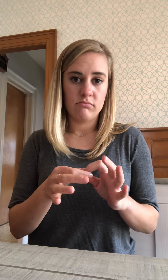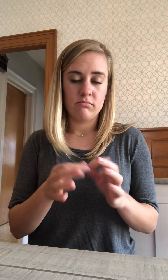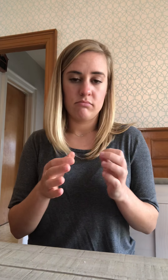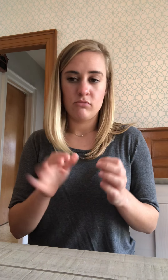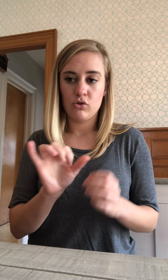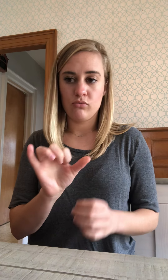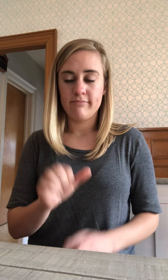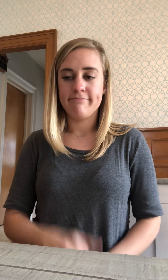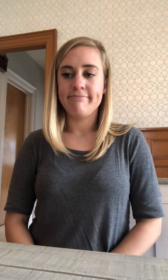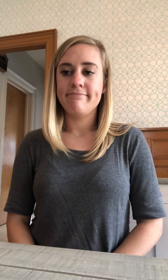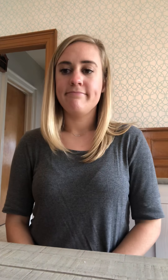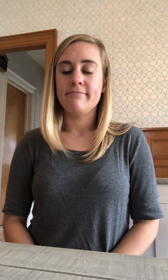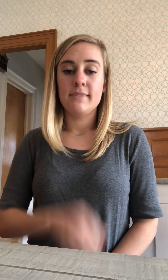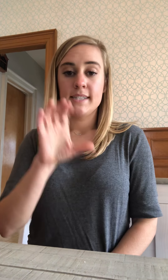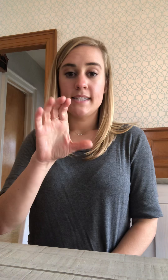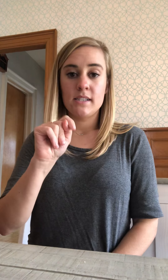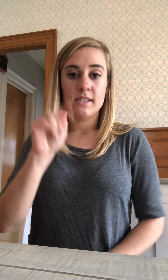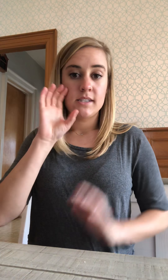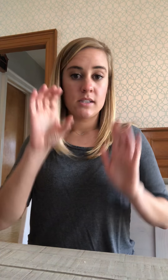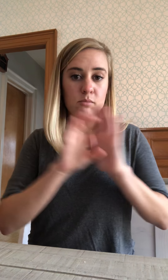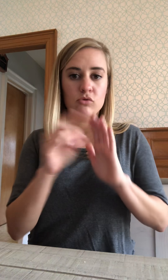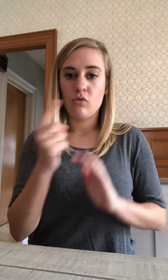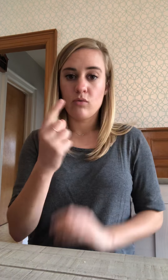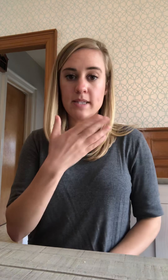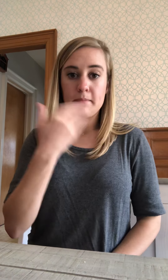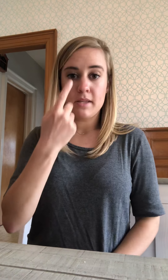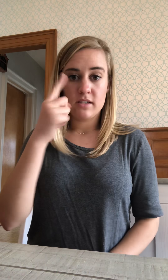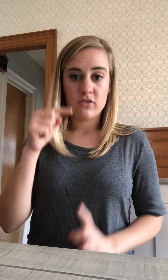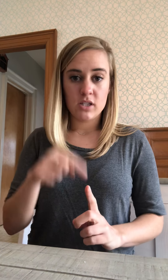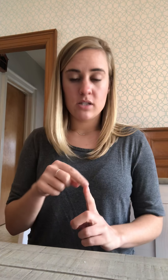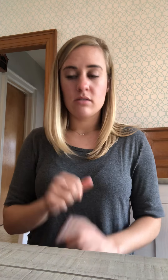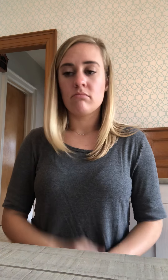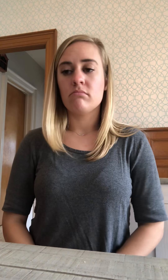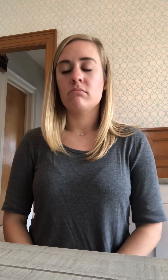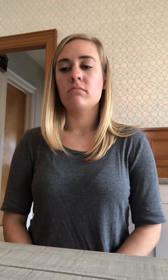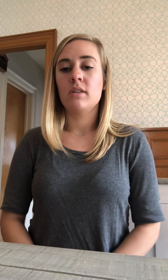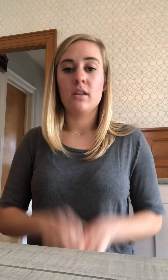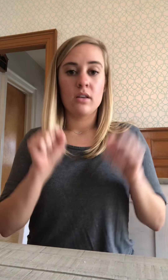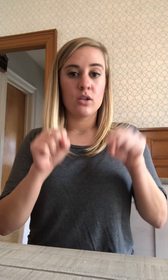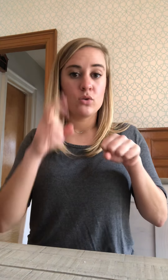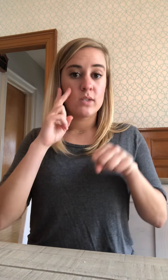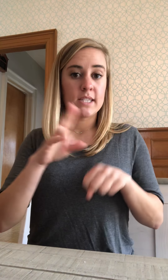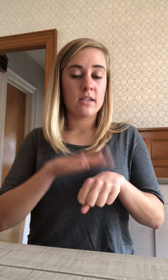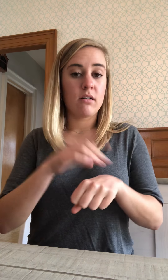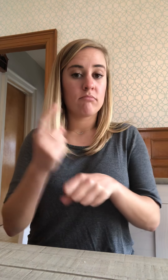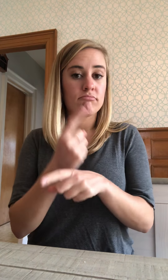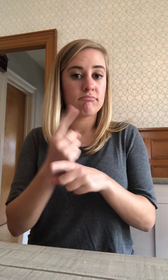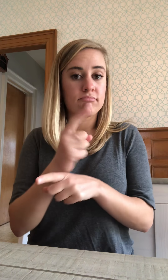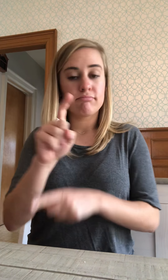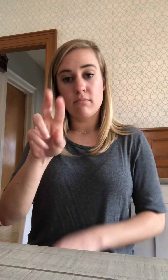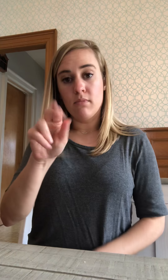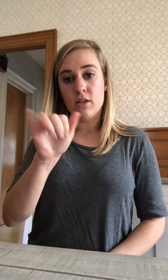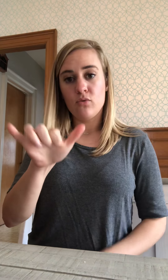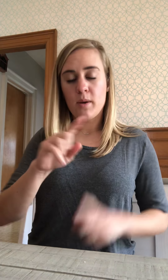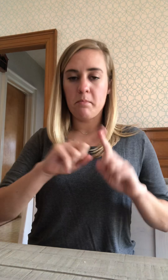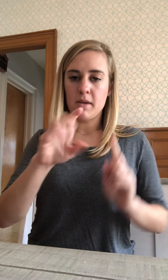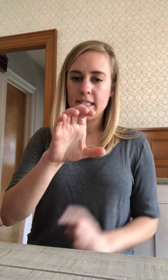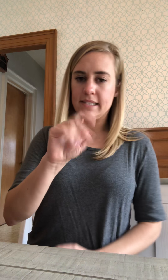CT imaging is always best for these. You can see it on plain films, but CT is better. We want to